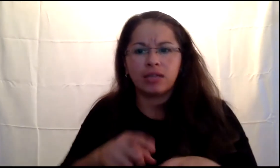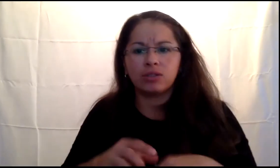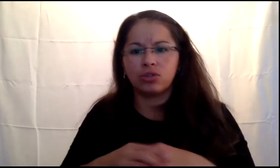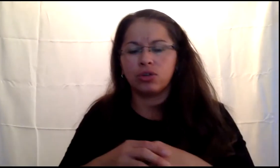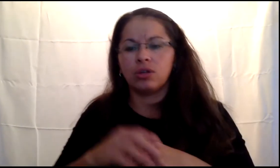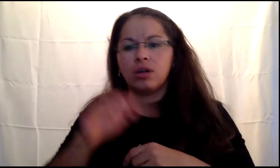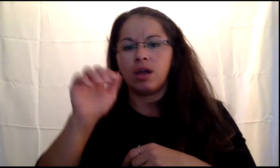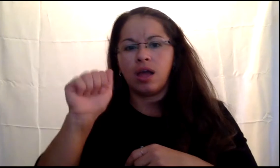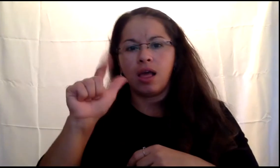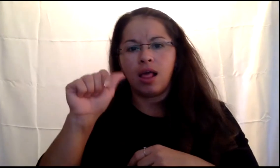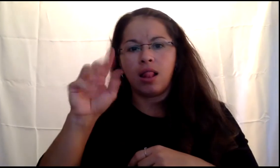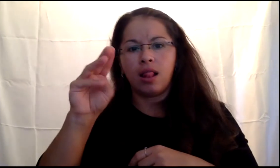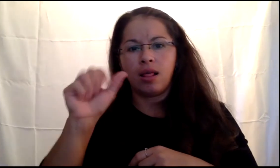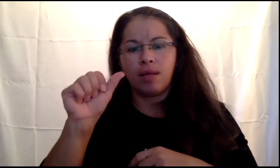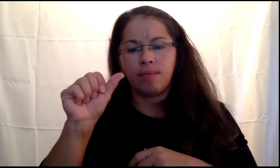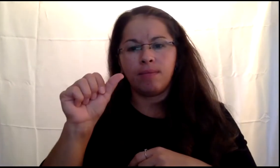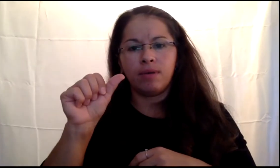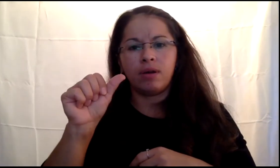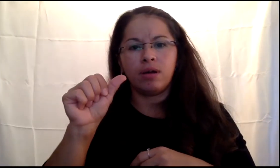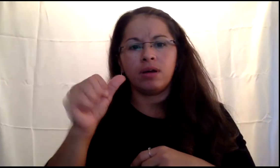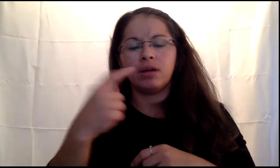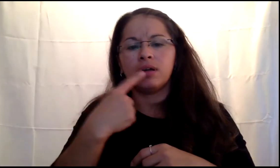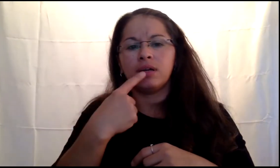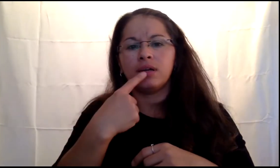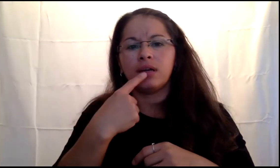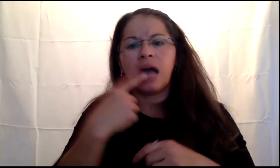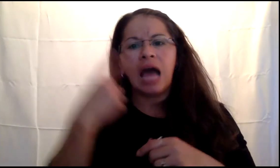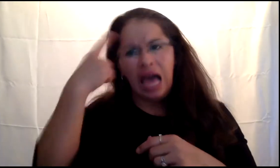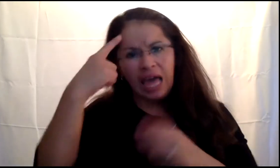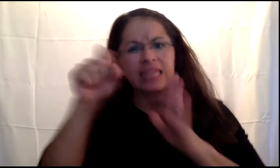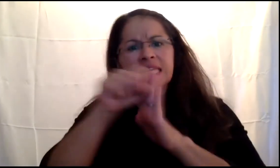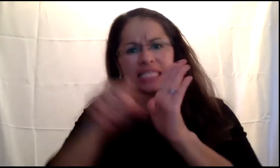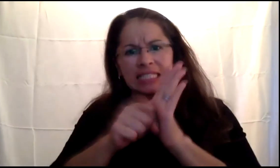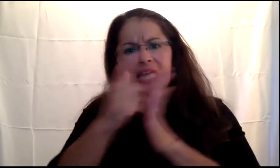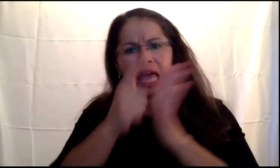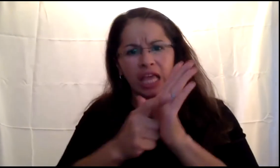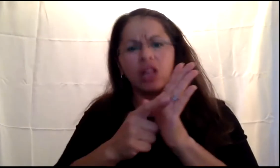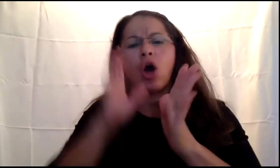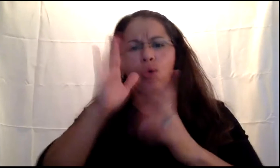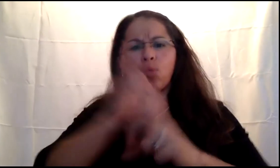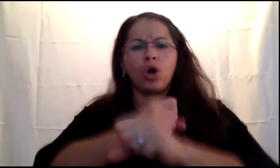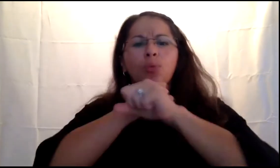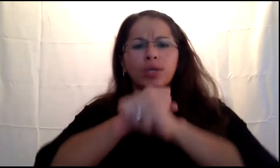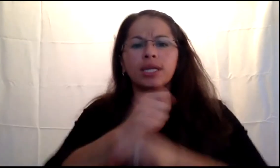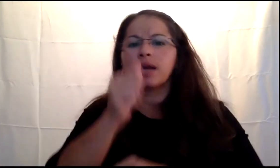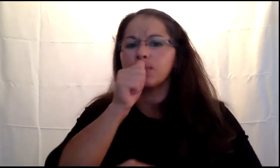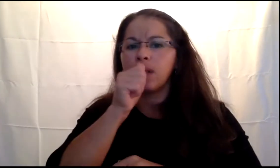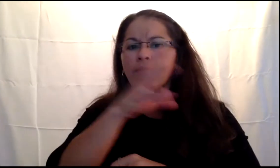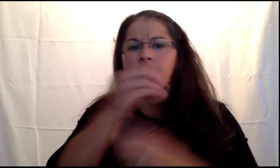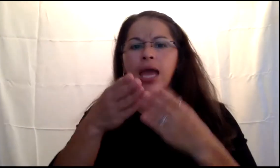Florida, because it's a state law. Yeah. That would be mine too. Florida. Yeah, it's not a regulation for